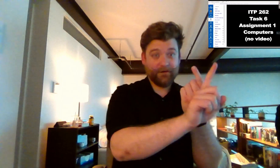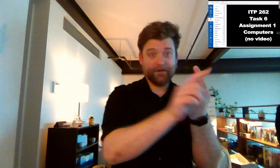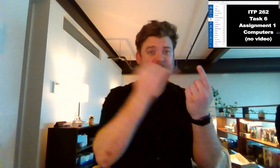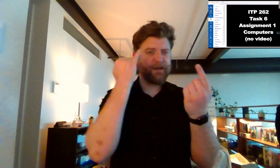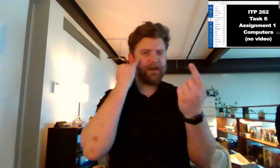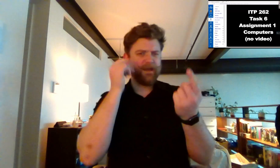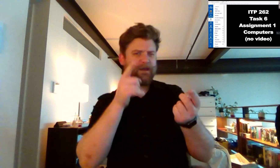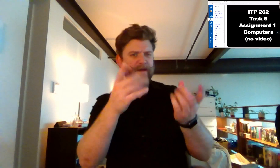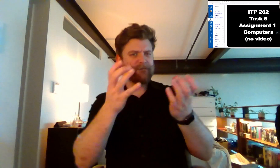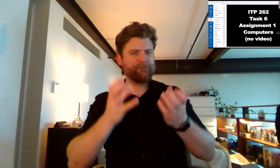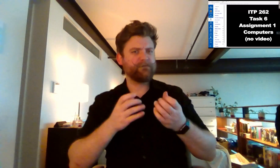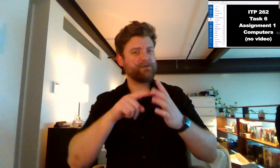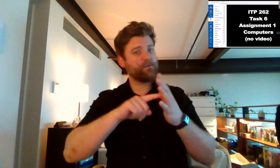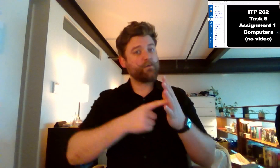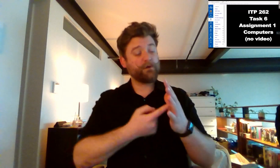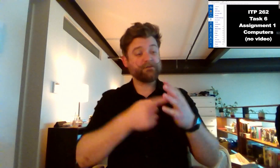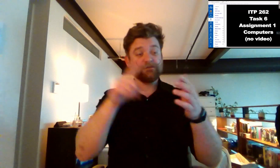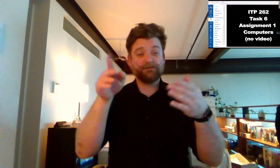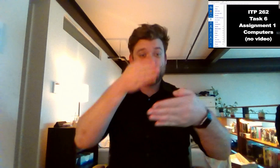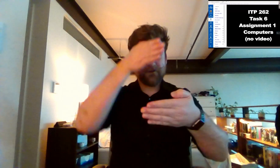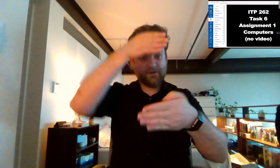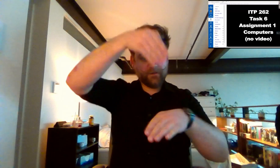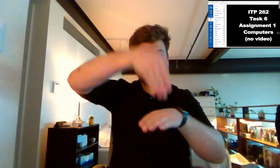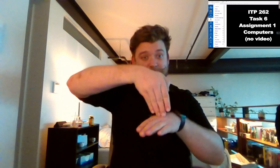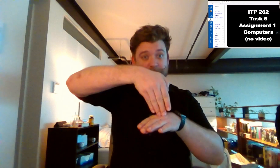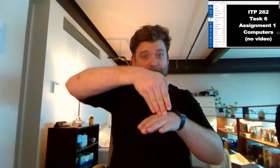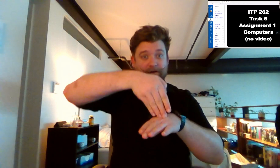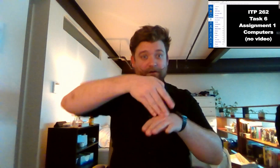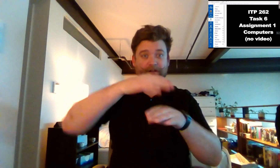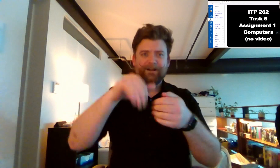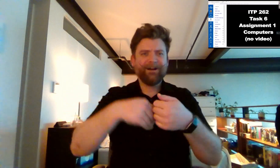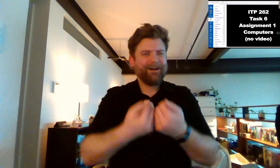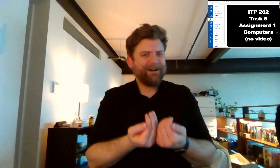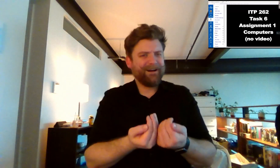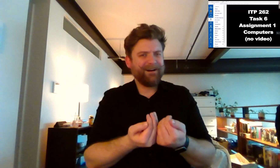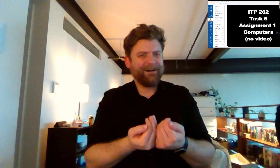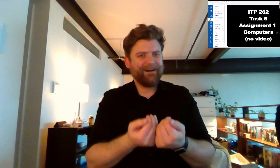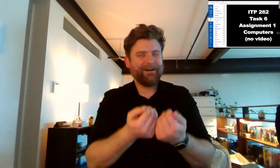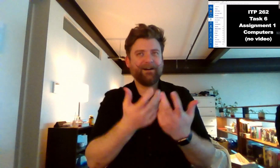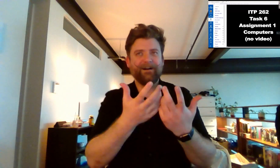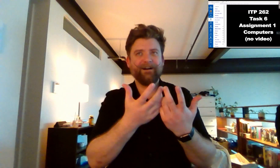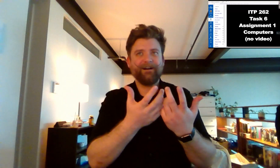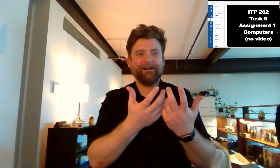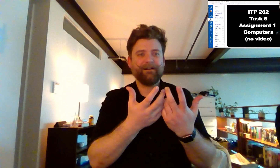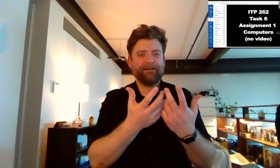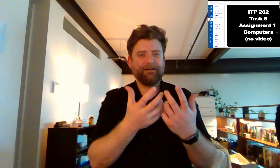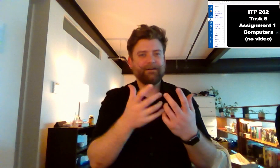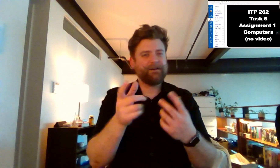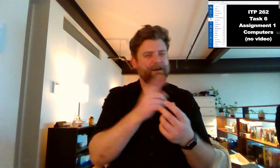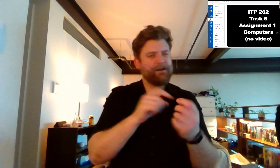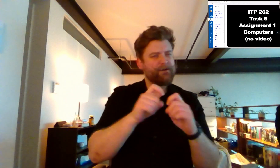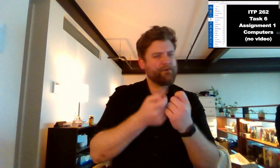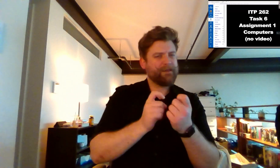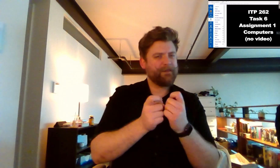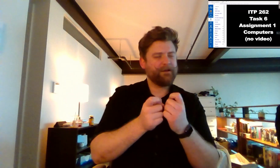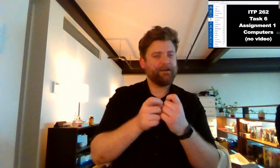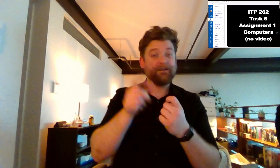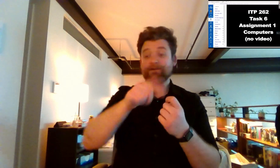would you get that point into the middle to move? Return and return. You just hit return again and again, and it'll move